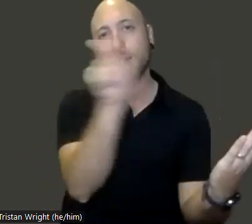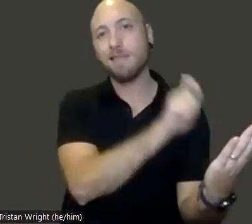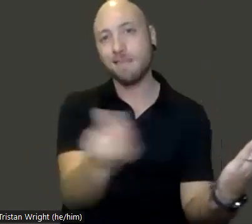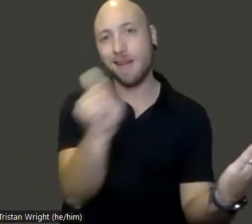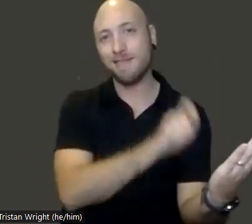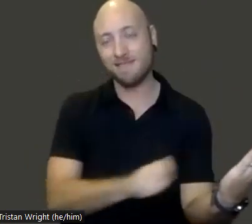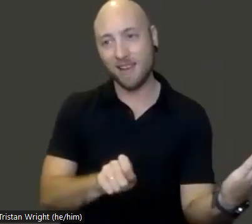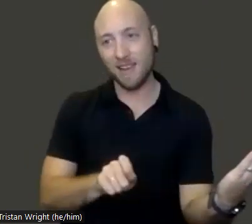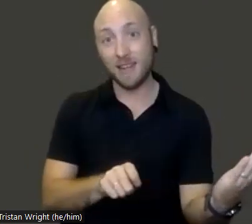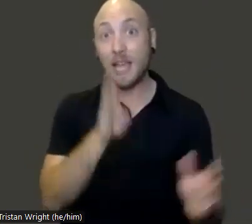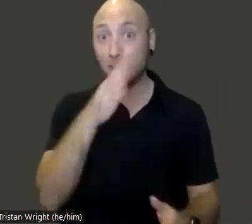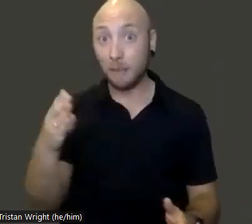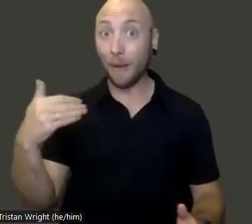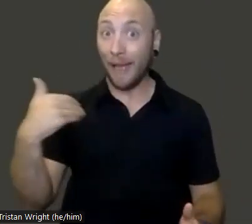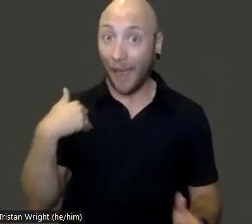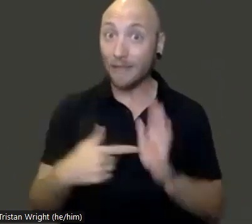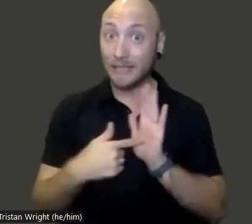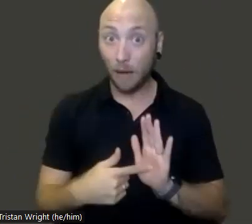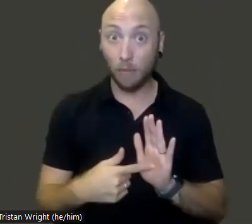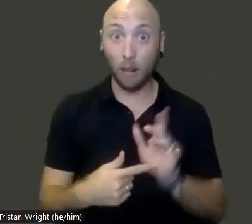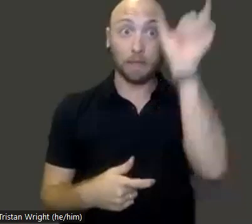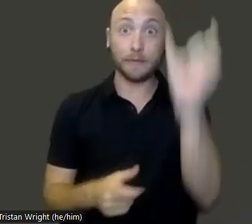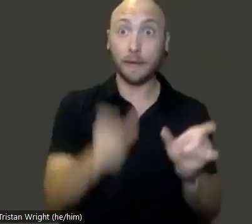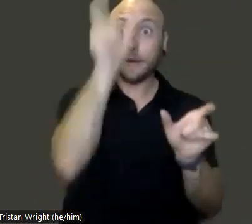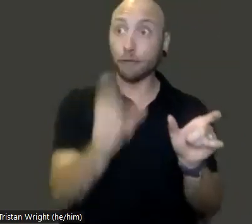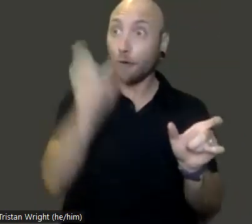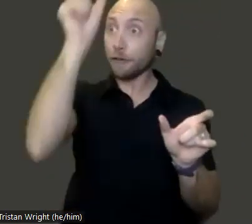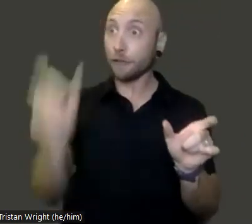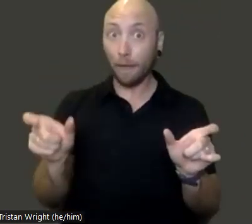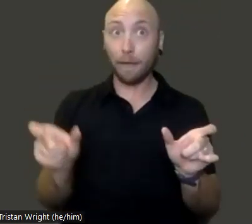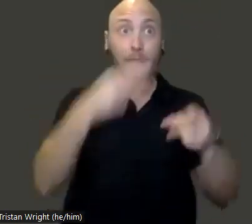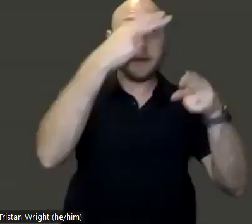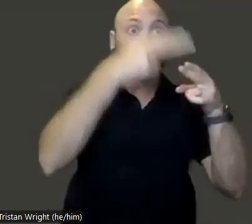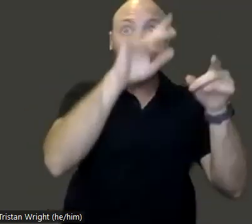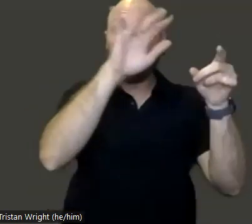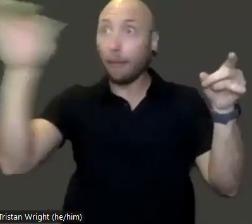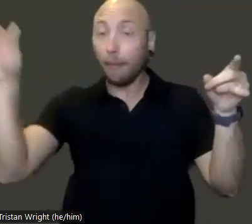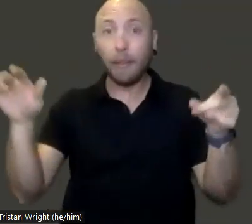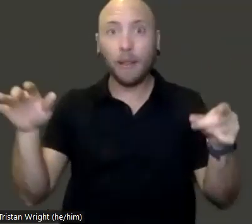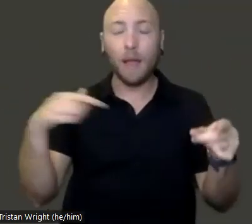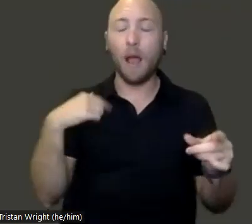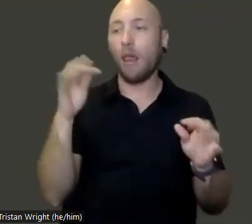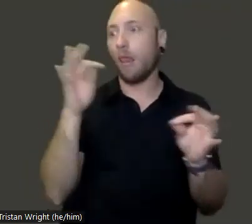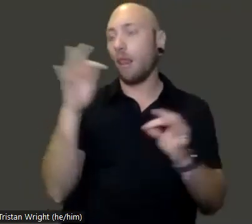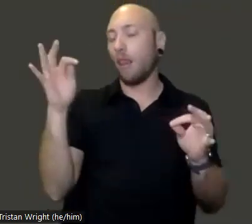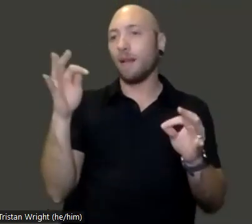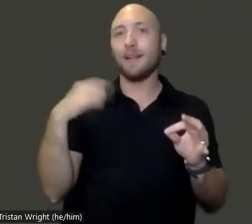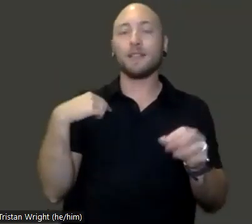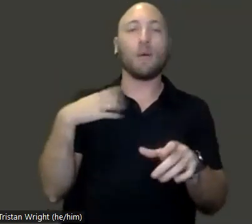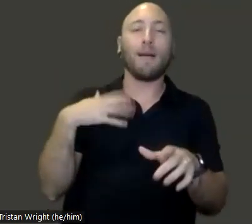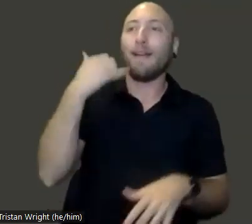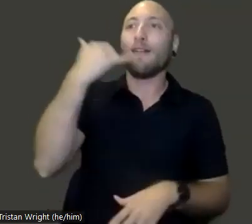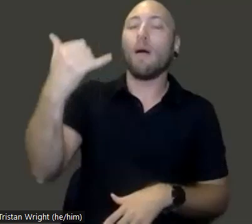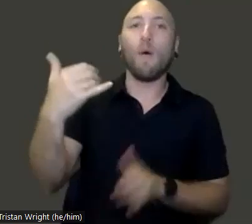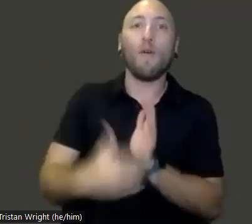an example in the book about how to write it out. And I had no idea what I was doing. And I'd call him over and